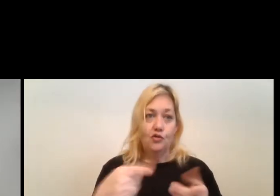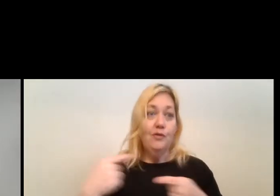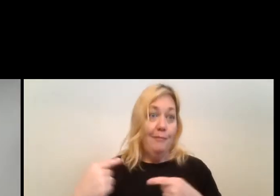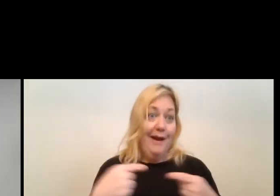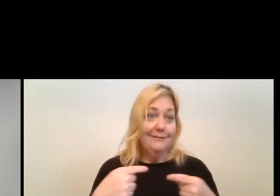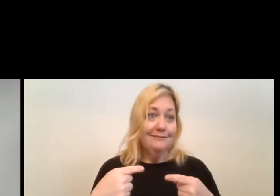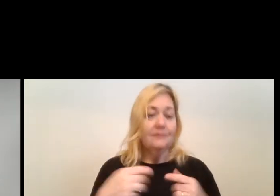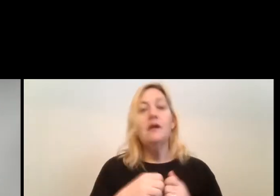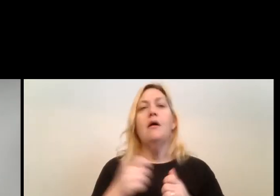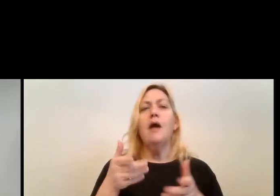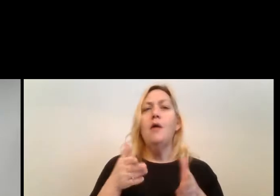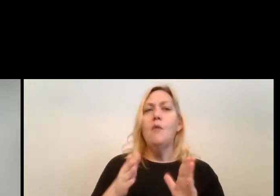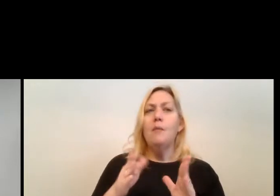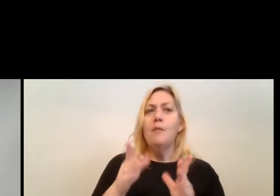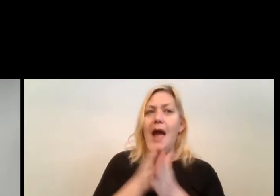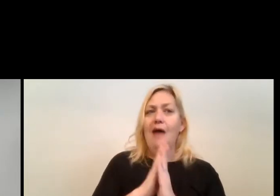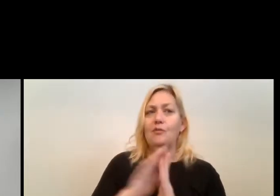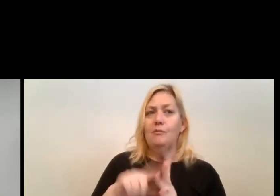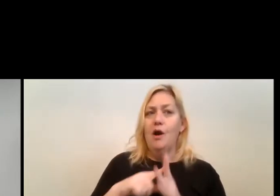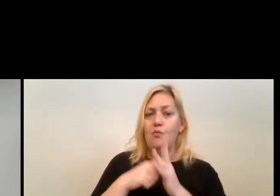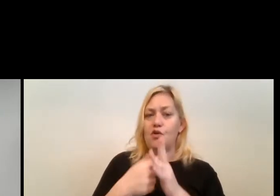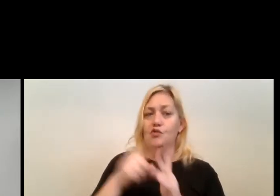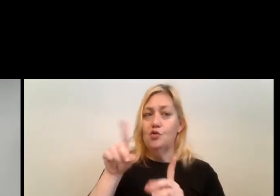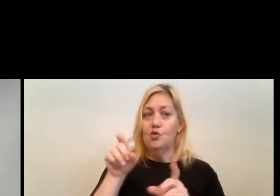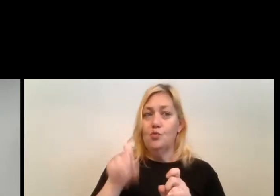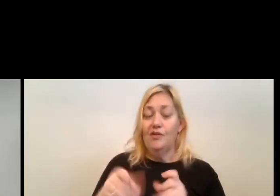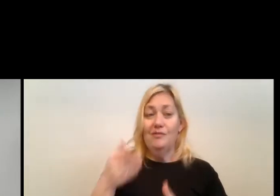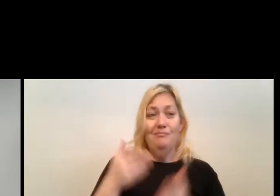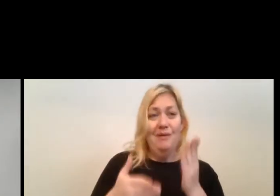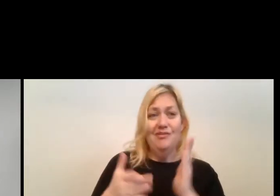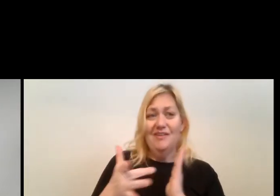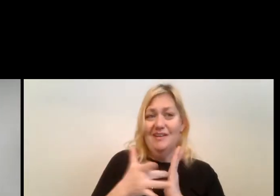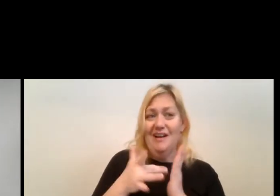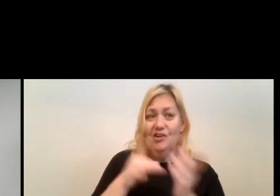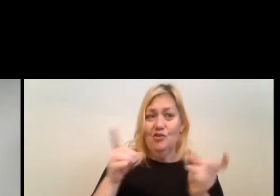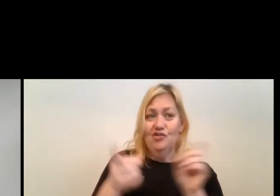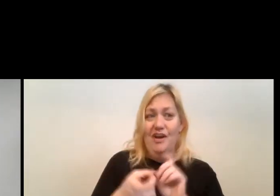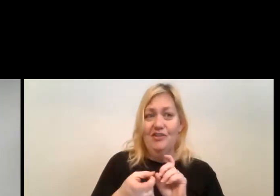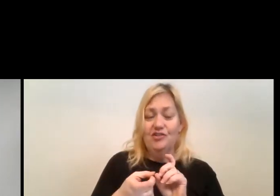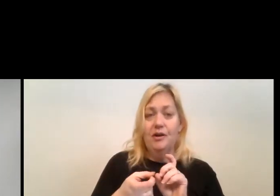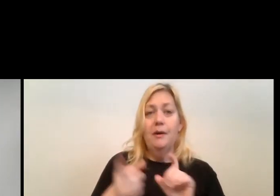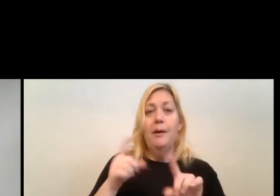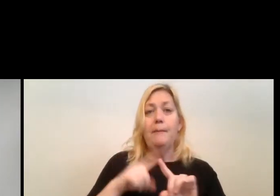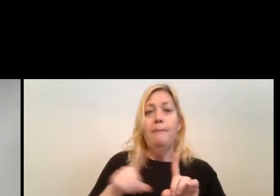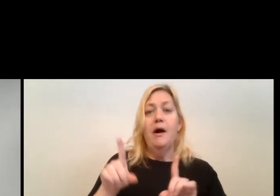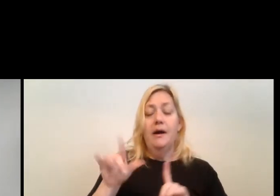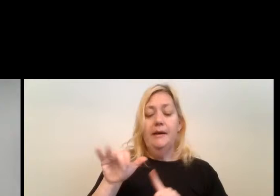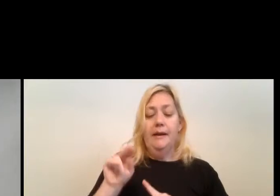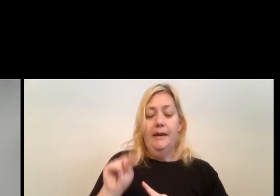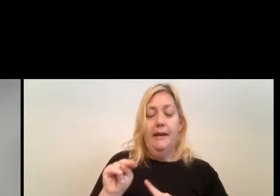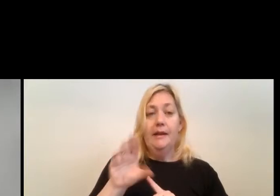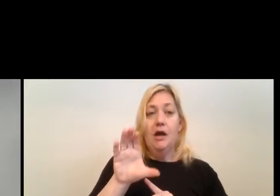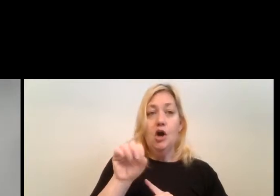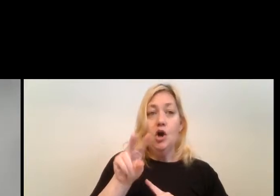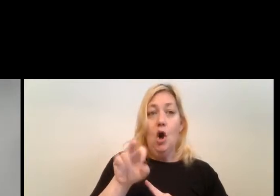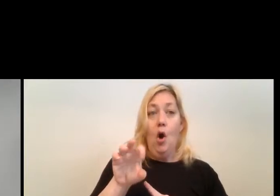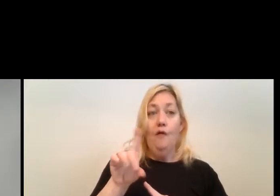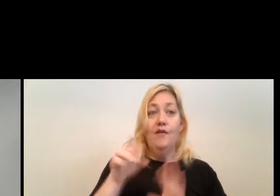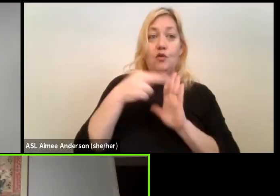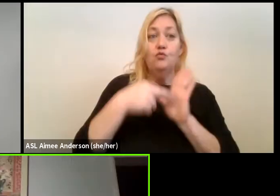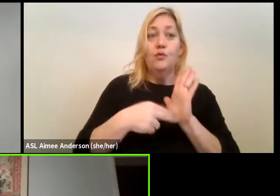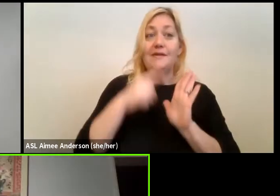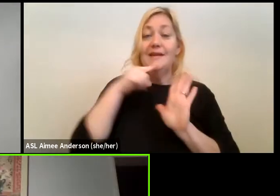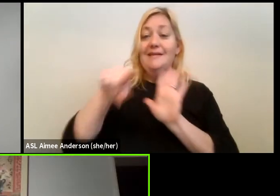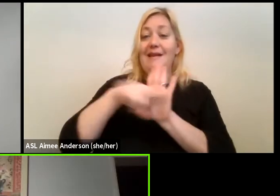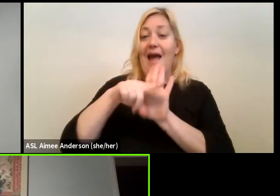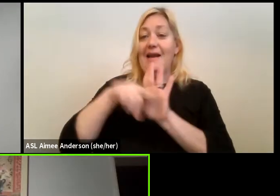let me ask what my original question was. It might be just a technical change, but in the COVID rules where it says a negative